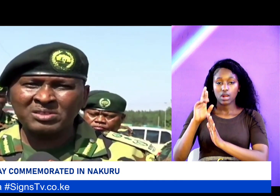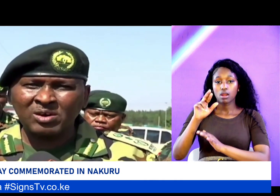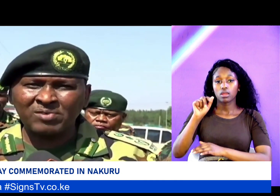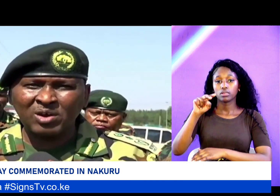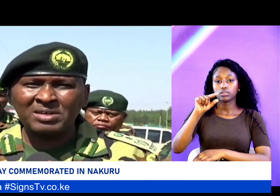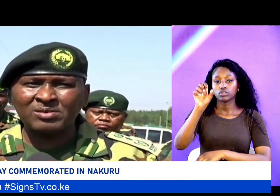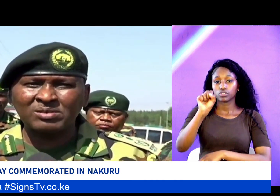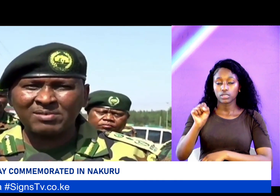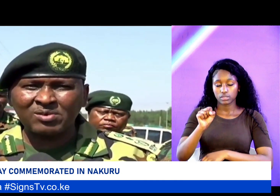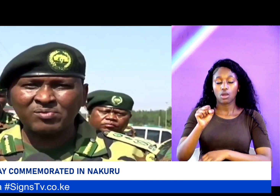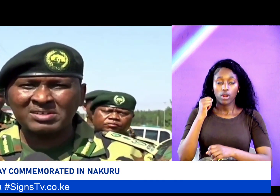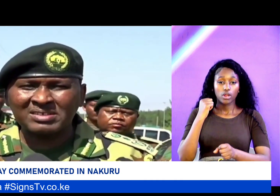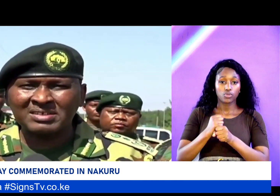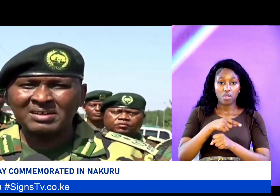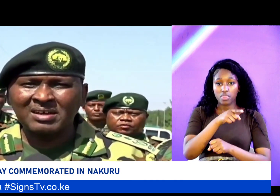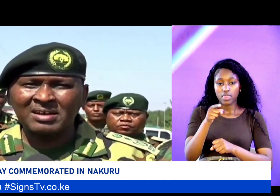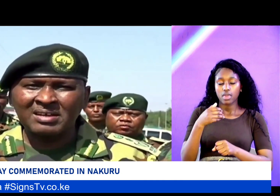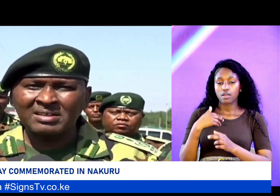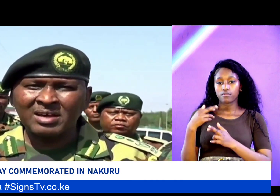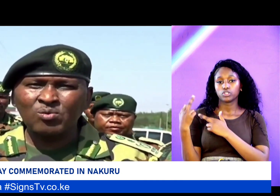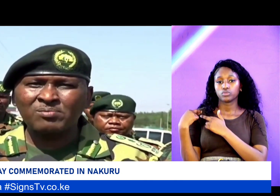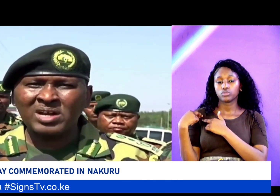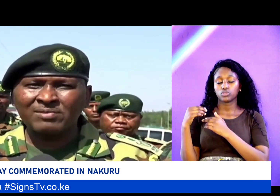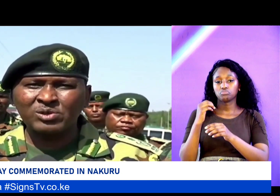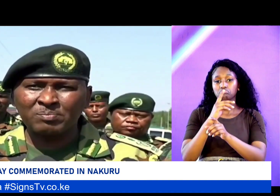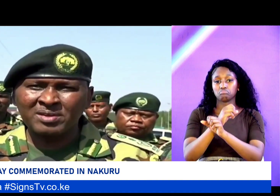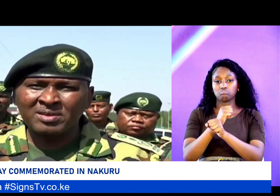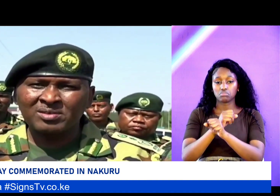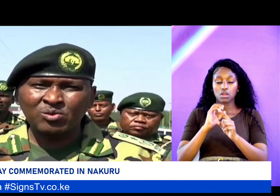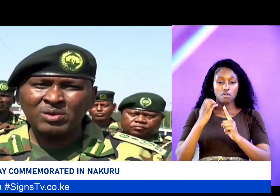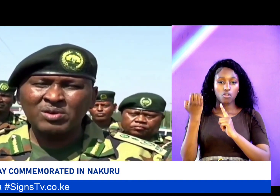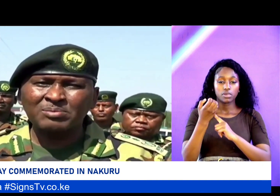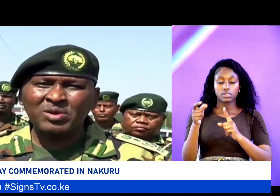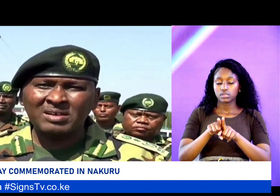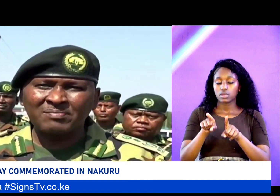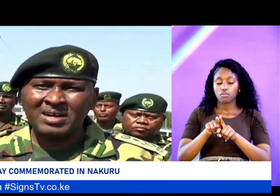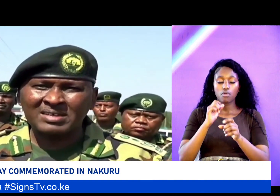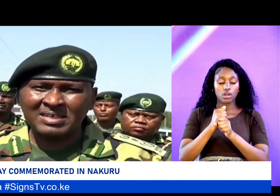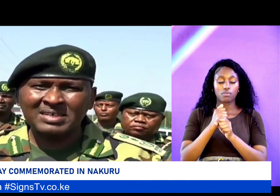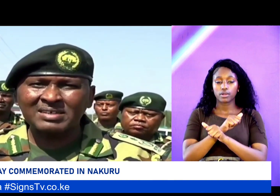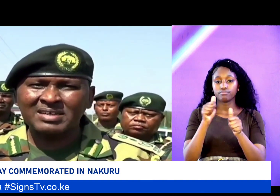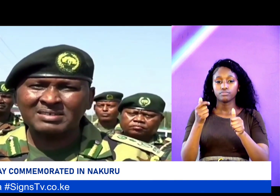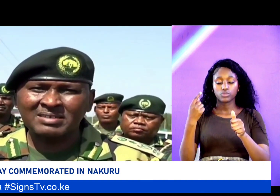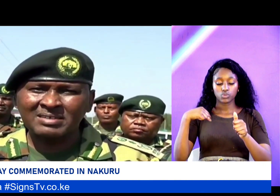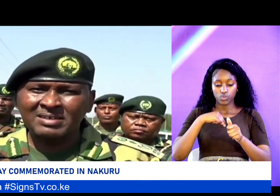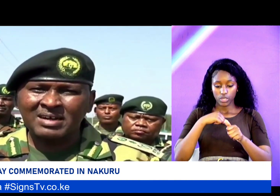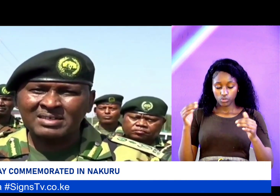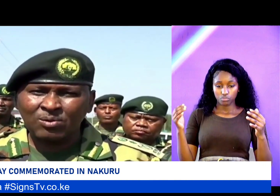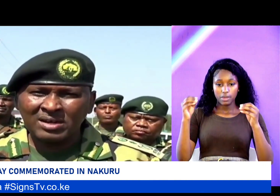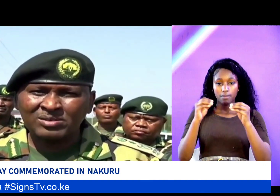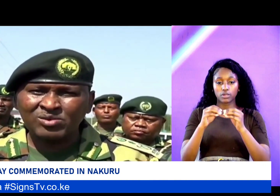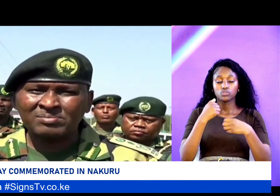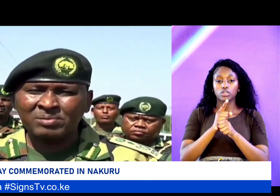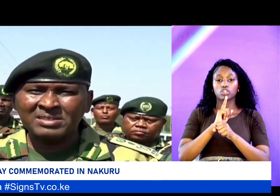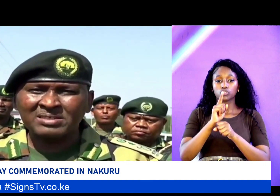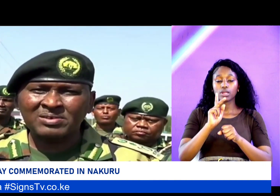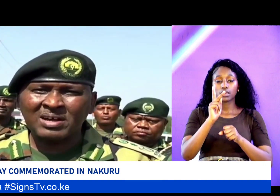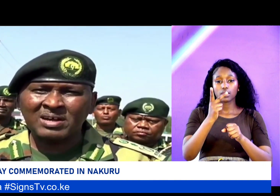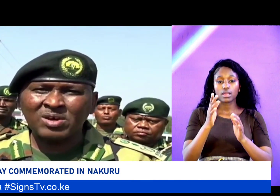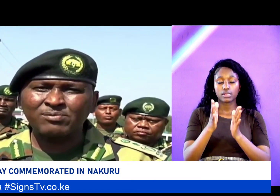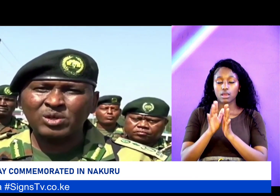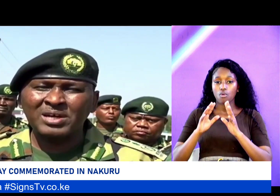men and women who protect our environment, conserve our forestry, and they are doing a wonderful job. So today we come together as Kenyans and as the